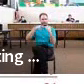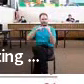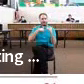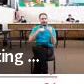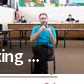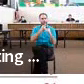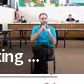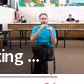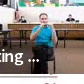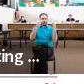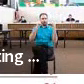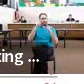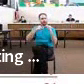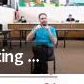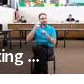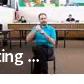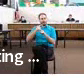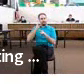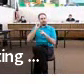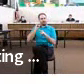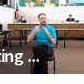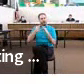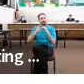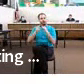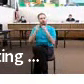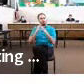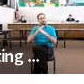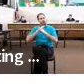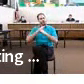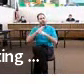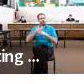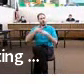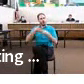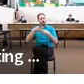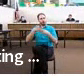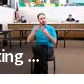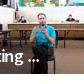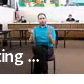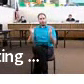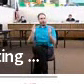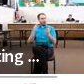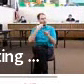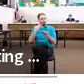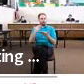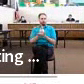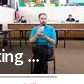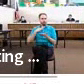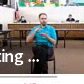a retaining wall. Exactly. I think that's a good use of the space to minimize